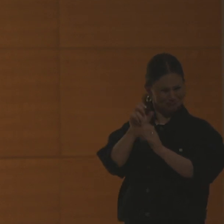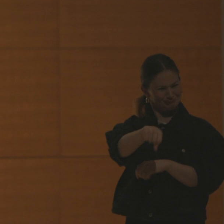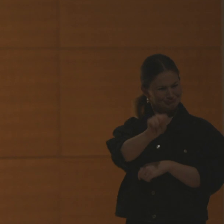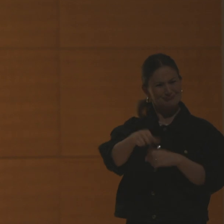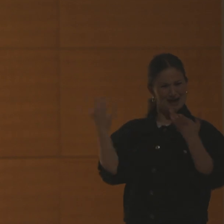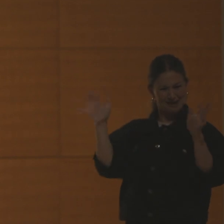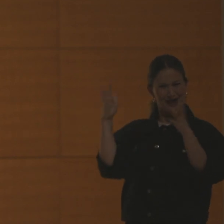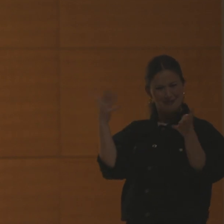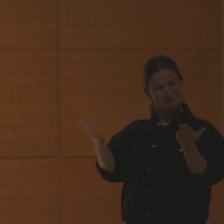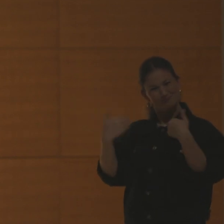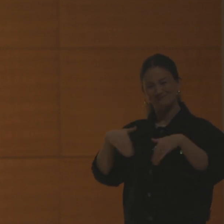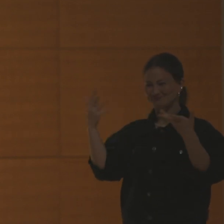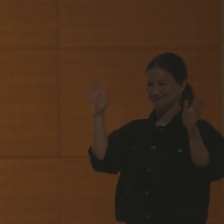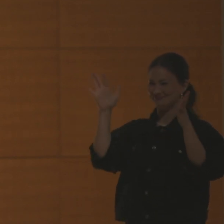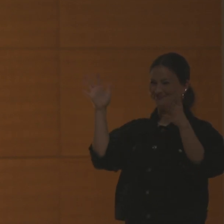Yeah, right?